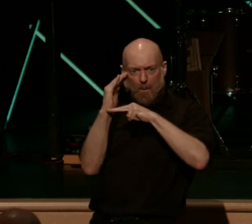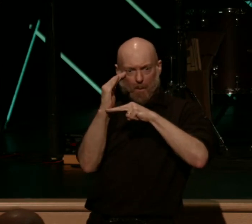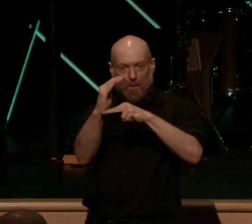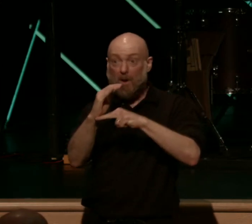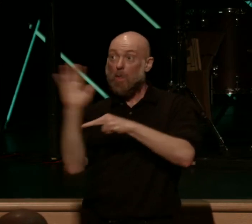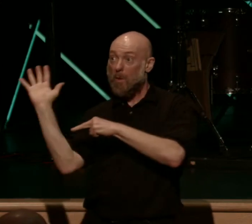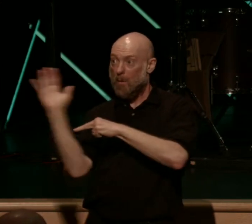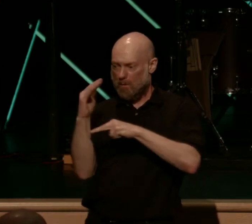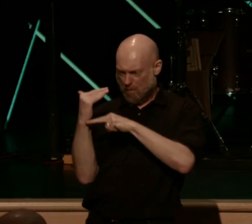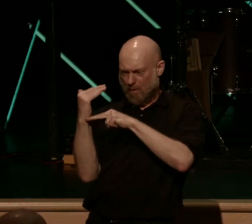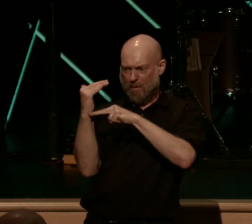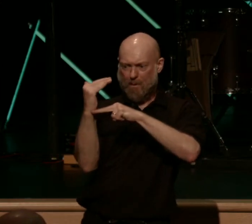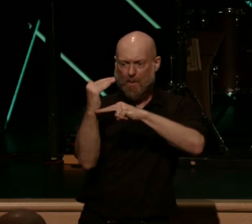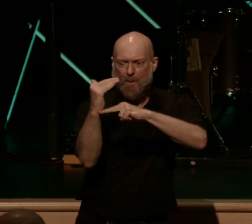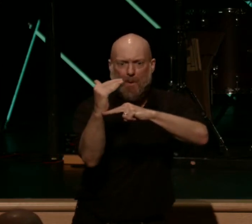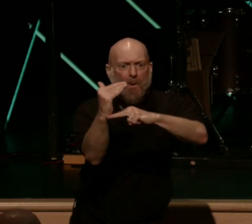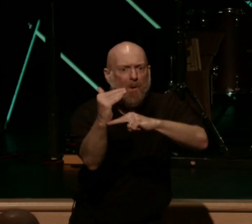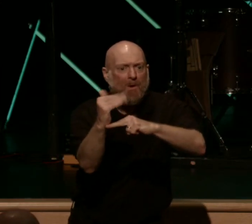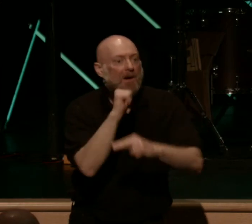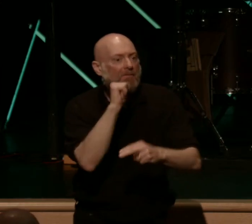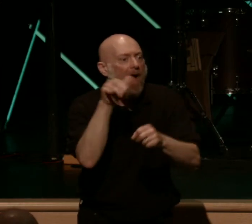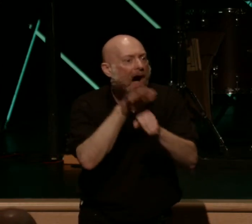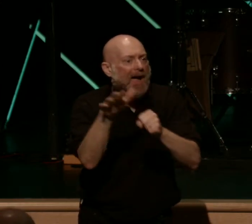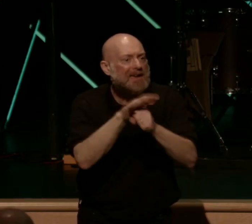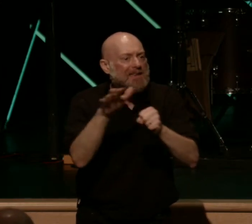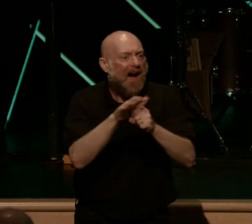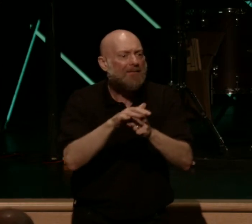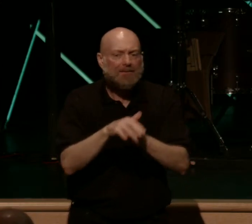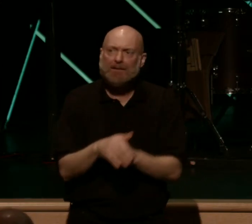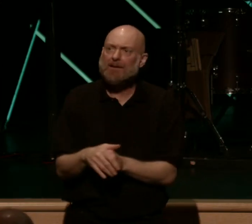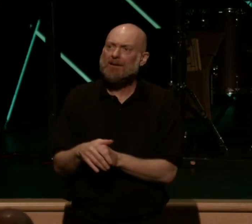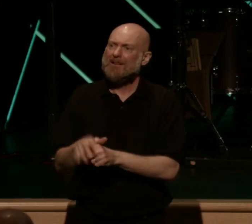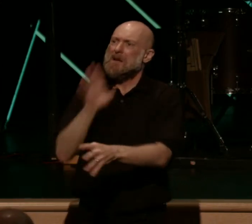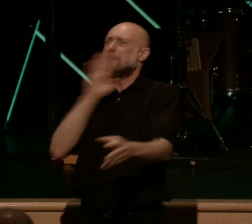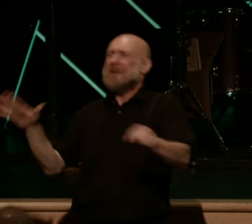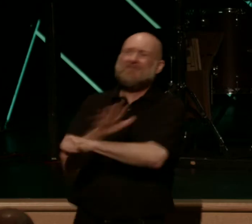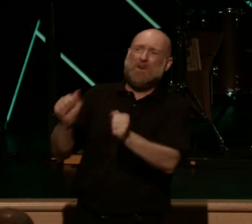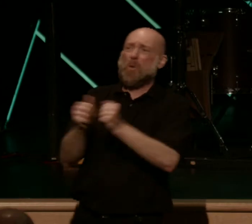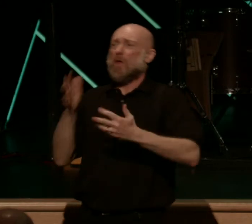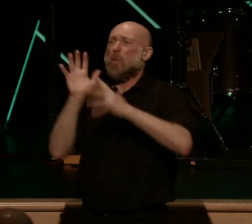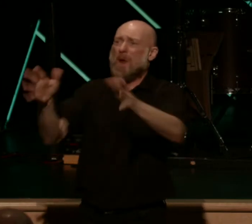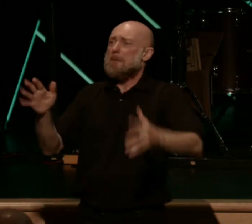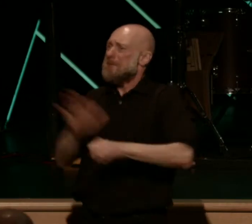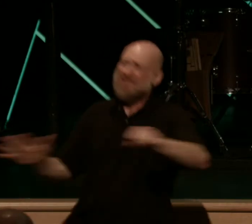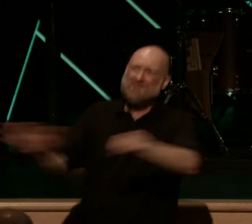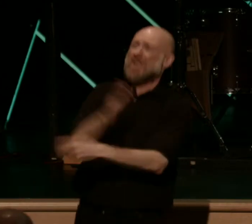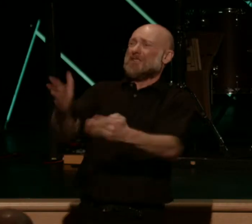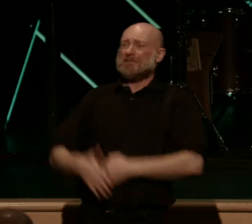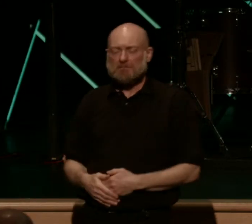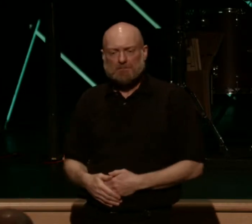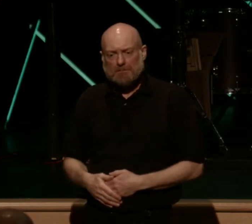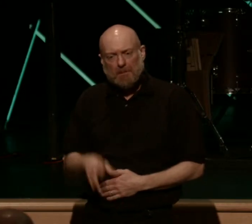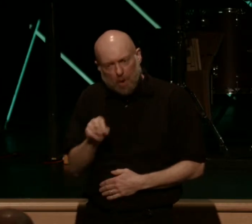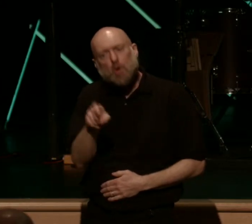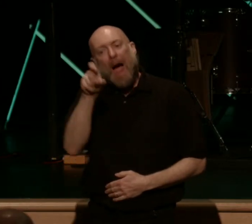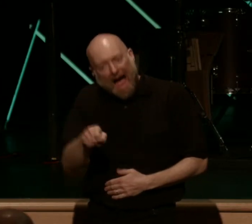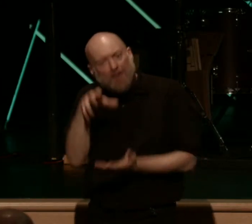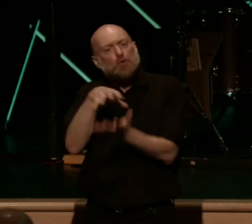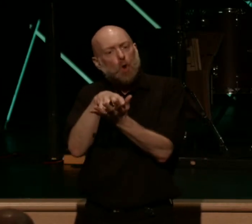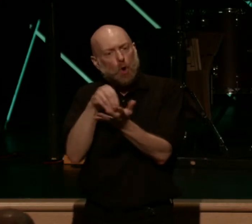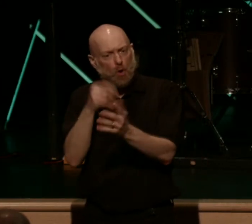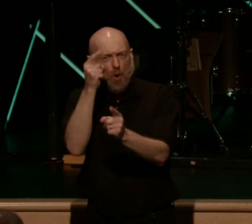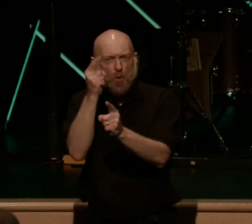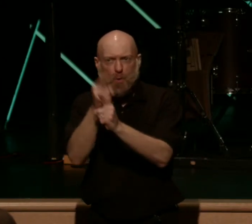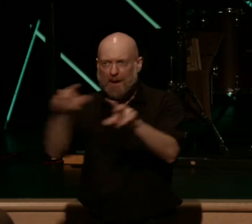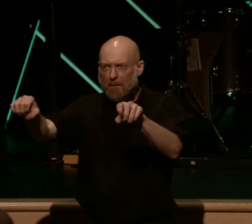the wind. It's not enough just to say to the sail, be filled with wind. You have to learn to position